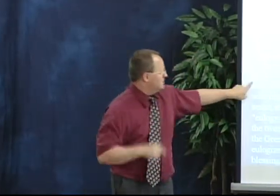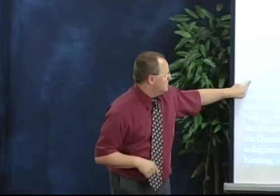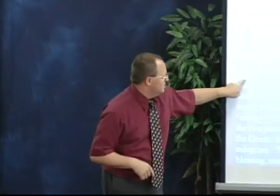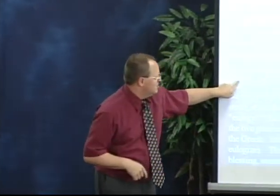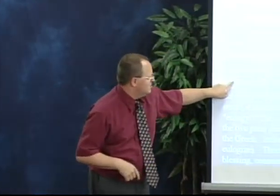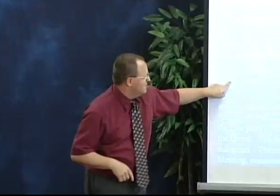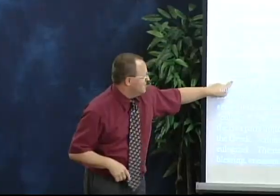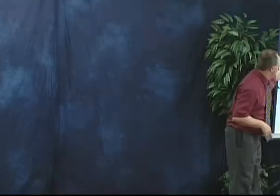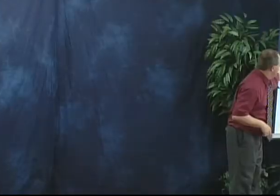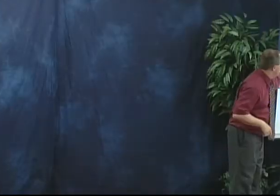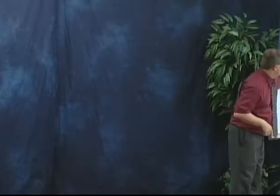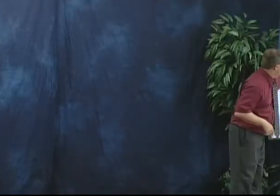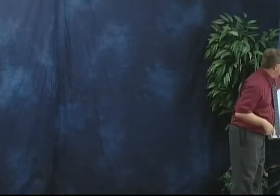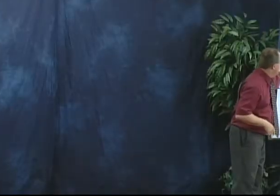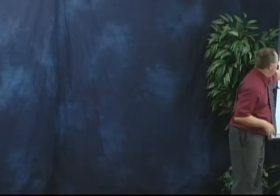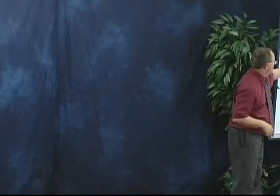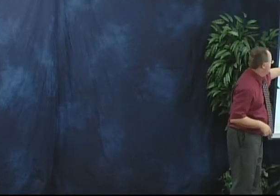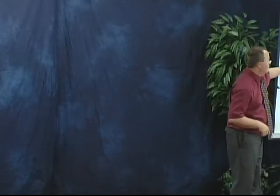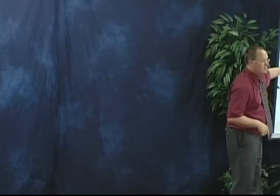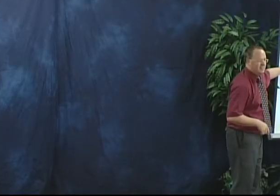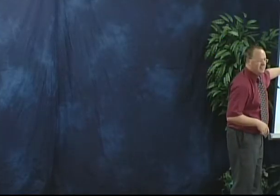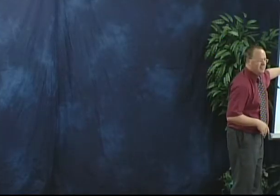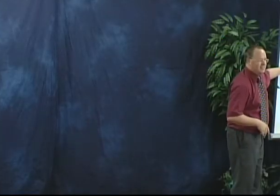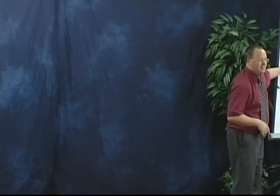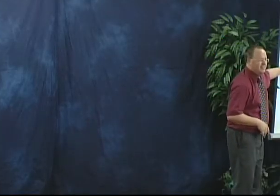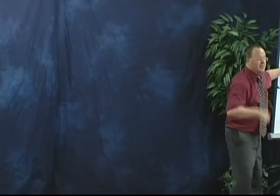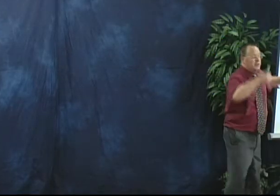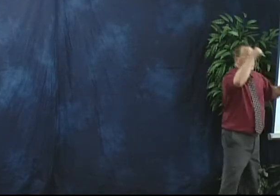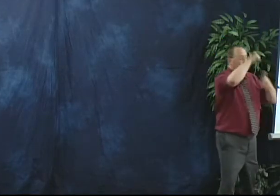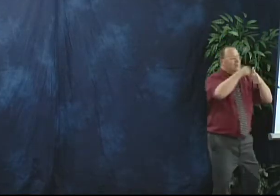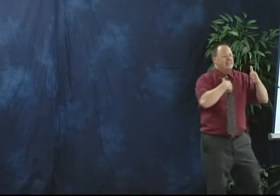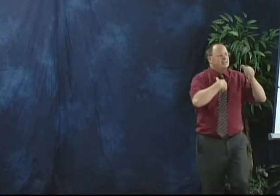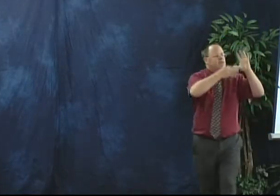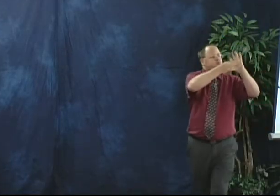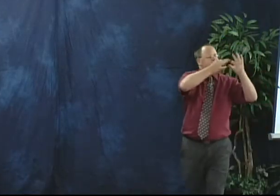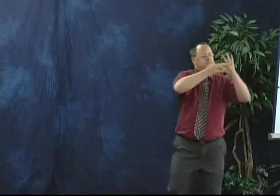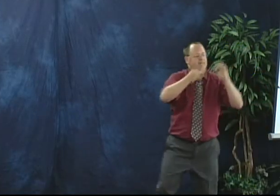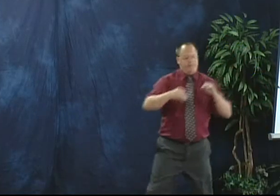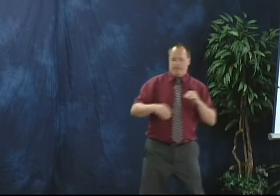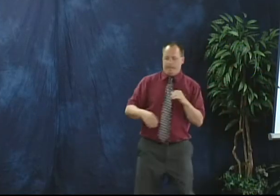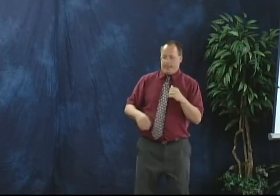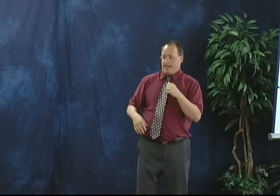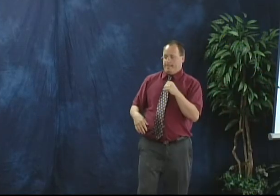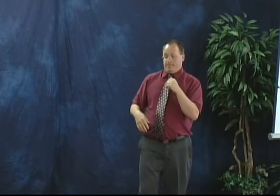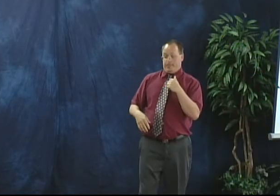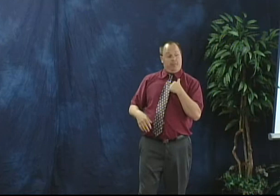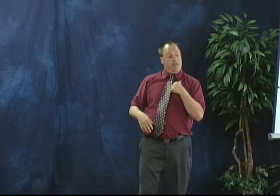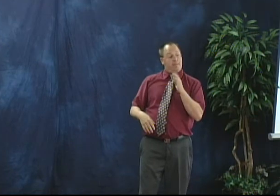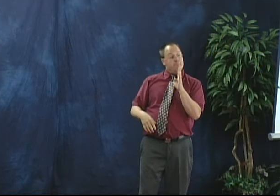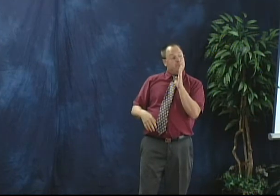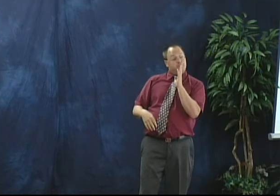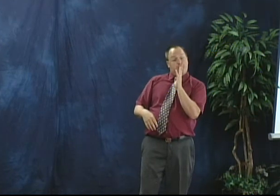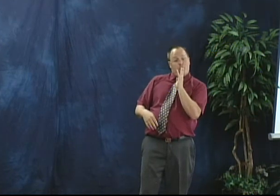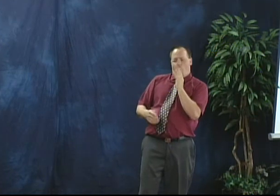right. He said that eulogeo is a transactive verb.